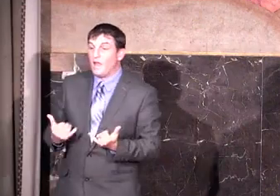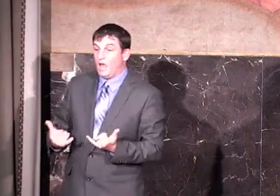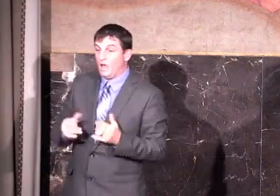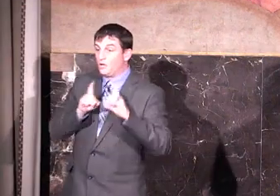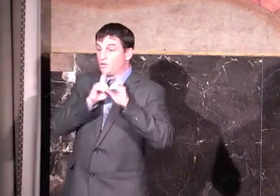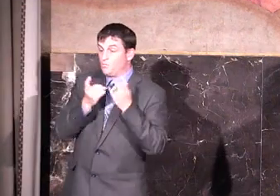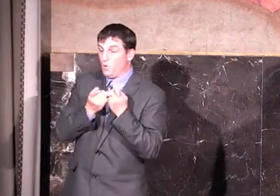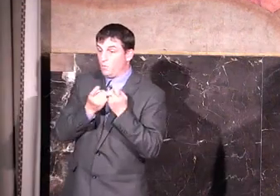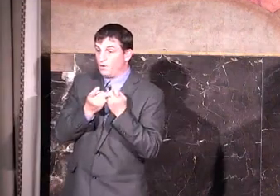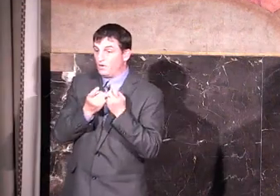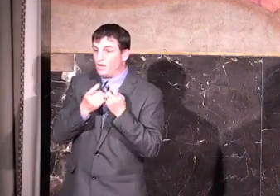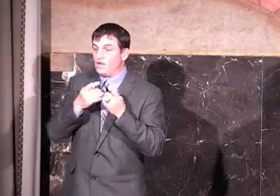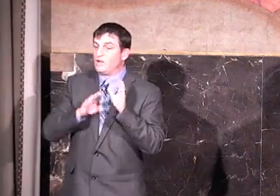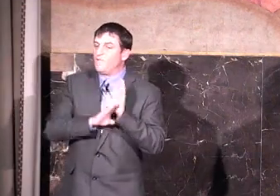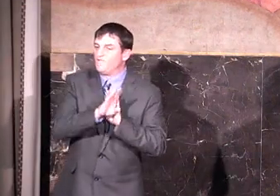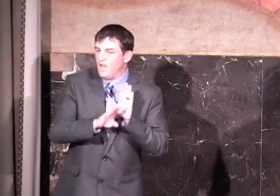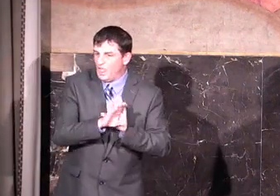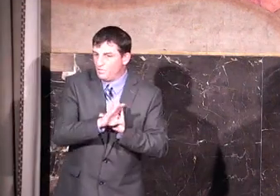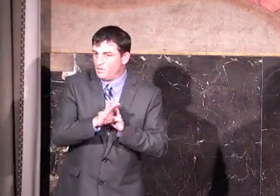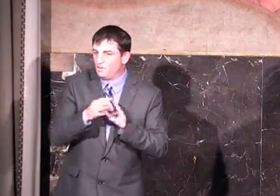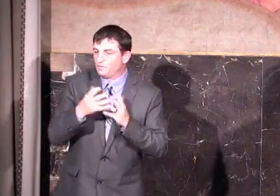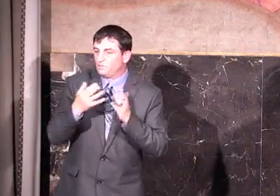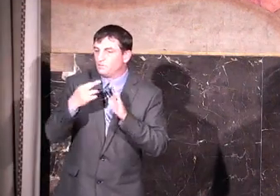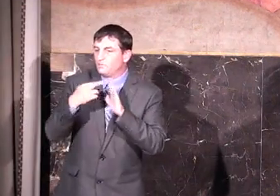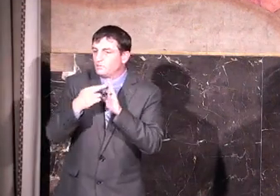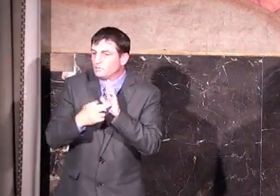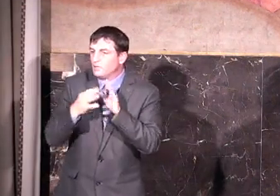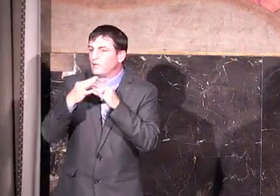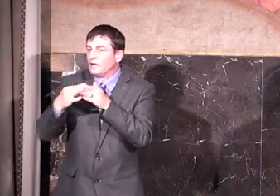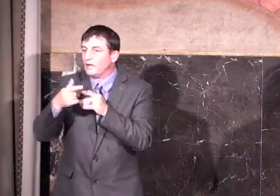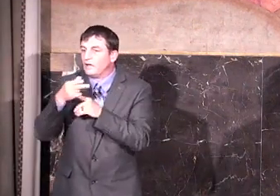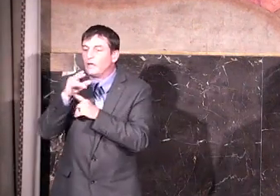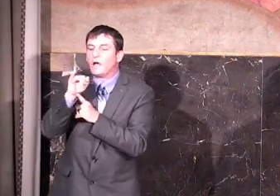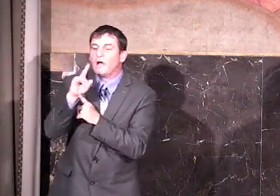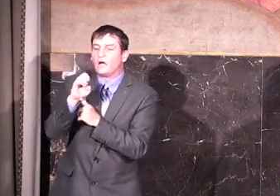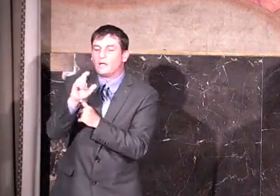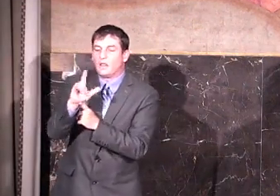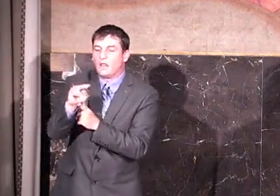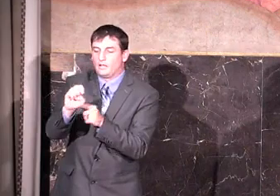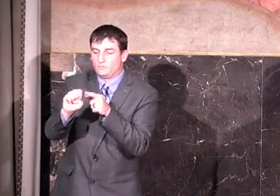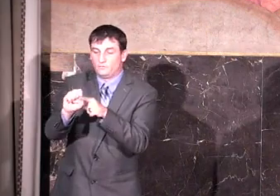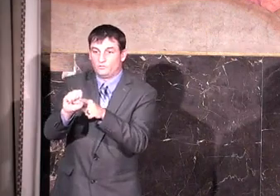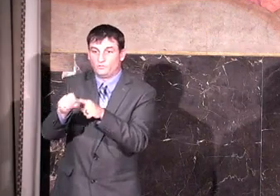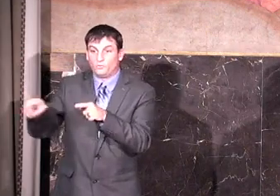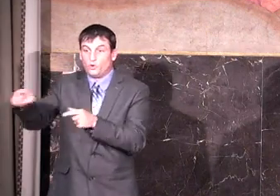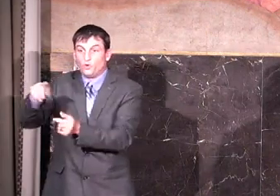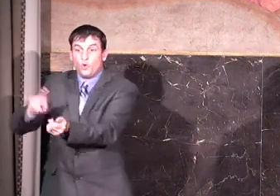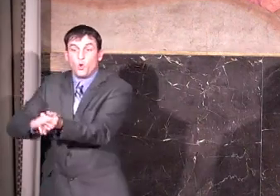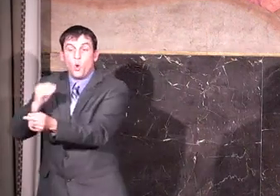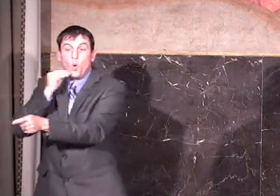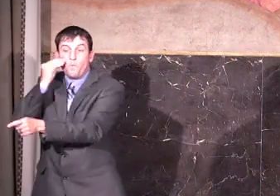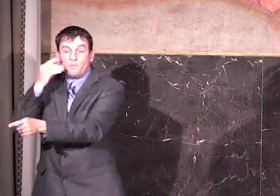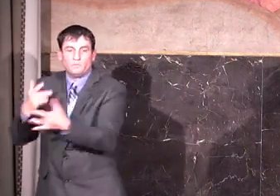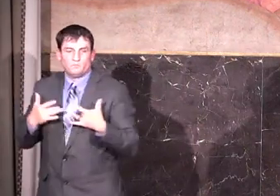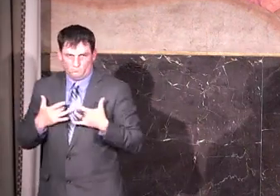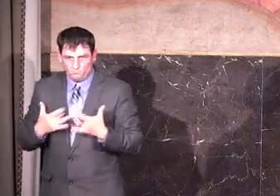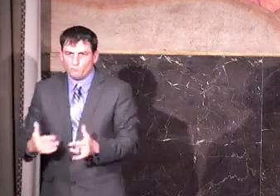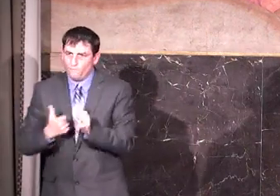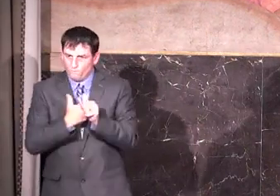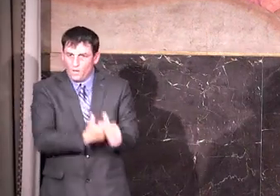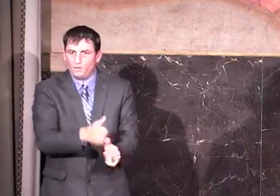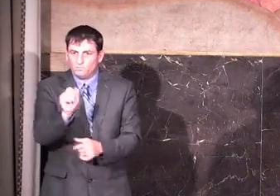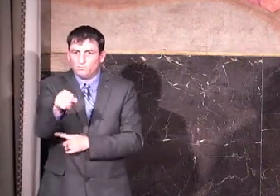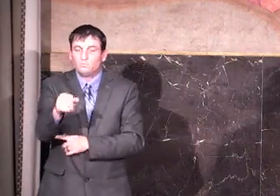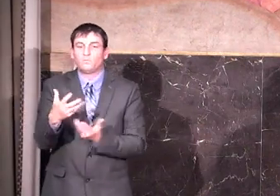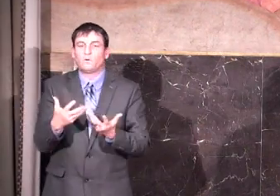is developing guidelines, which obviously nursing homes usually abide by. The specific question